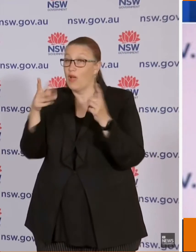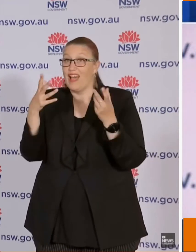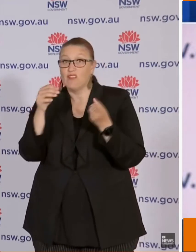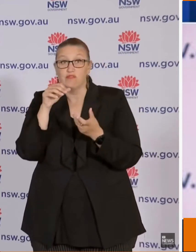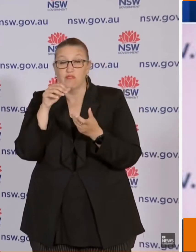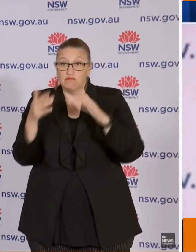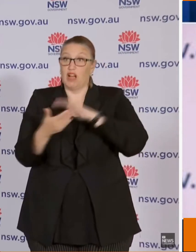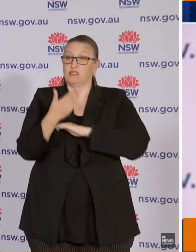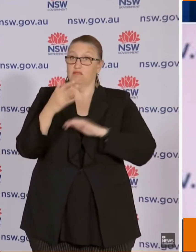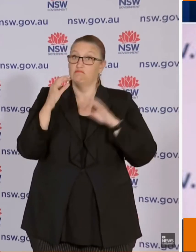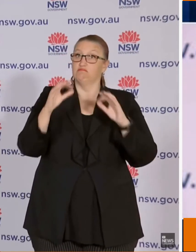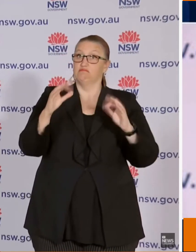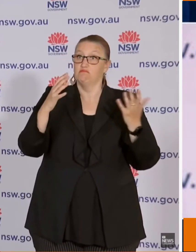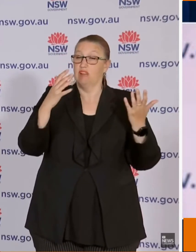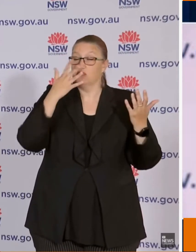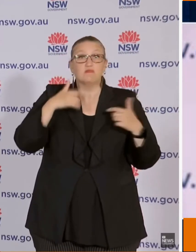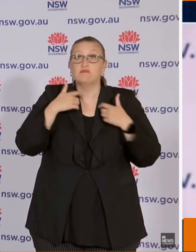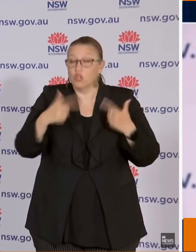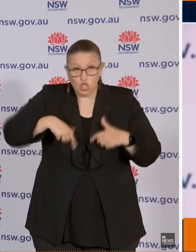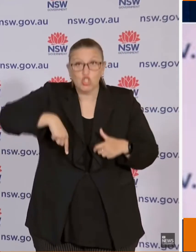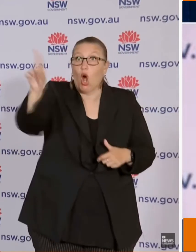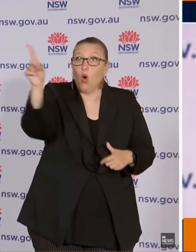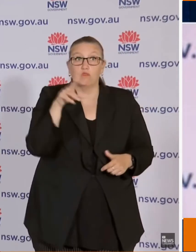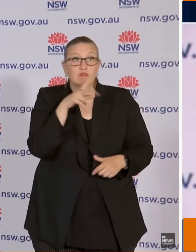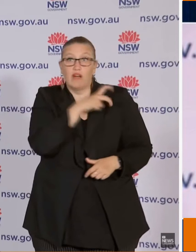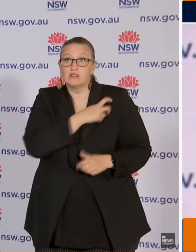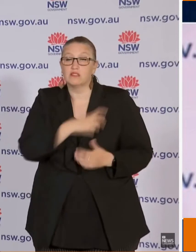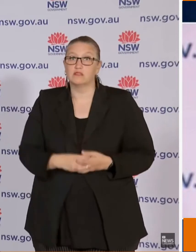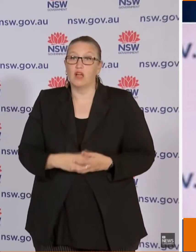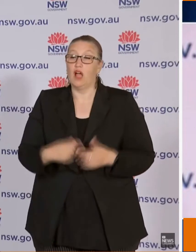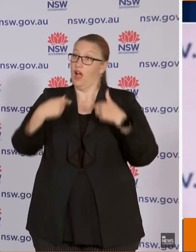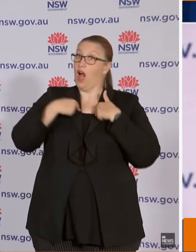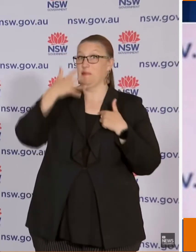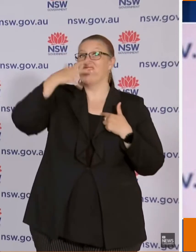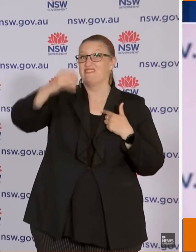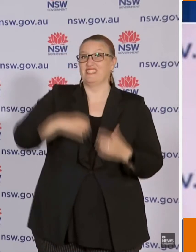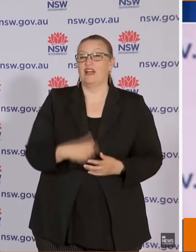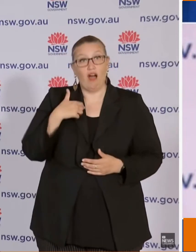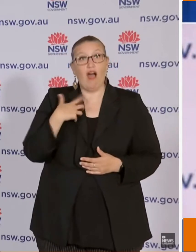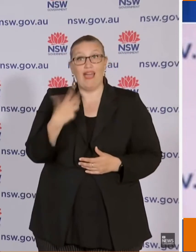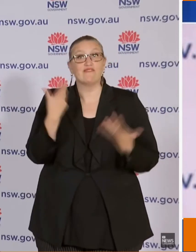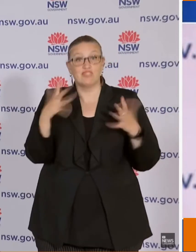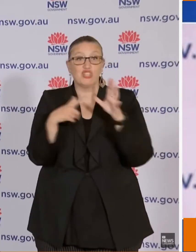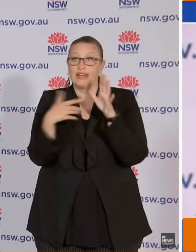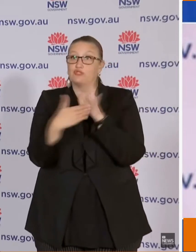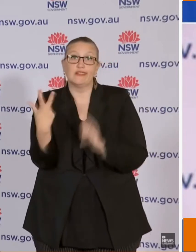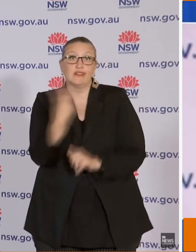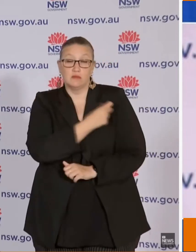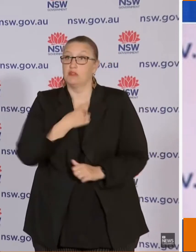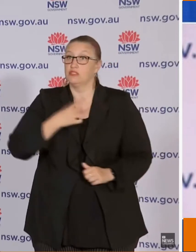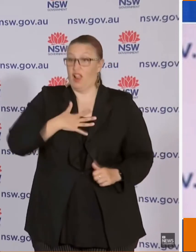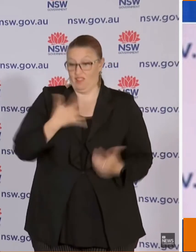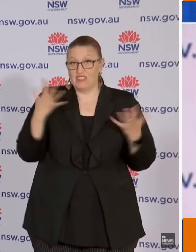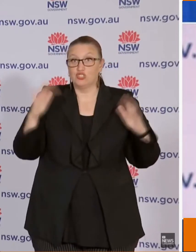Nobody of a certain age should even have any hesitancy with the AstraZeneca. And it's really important to know